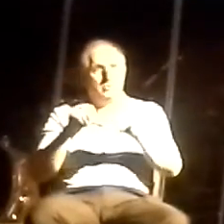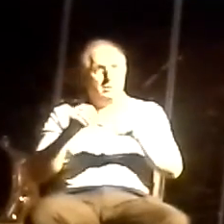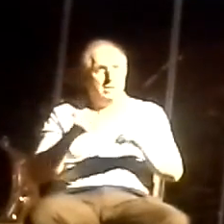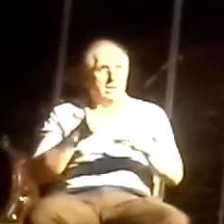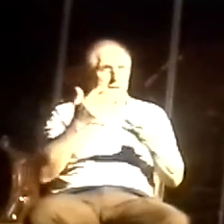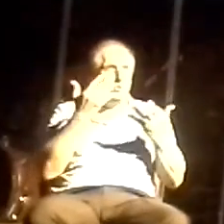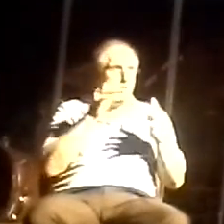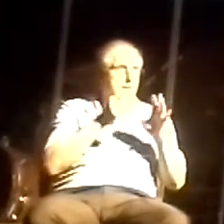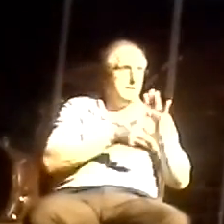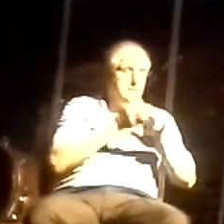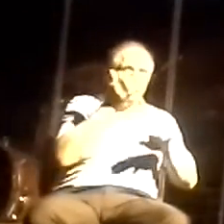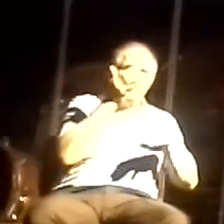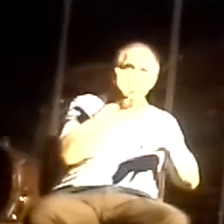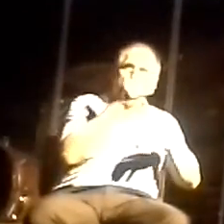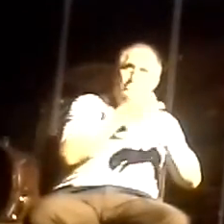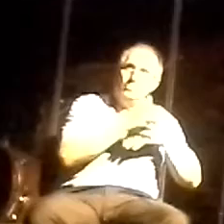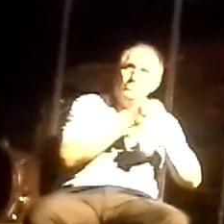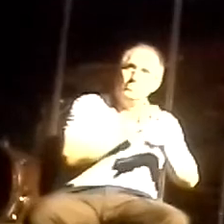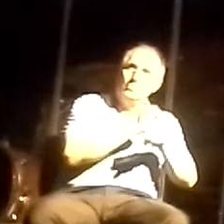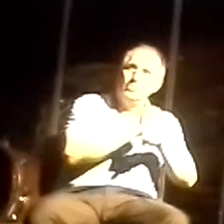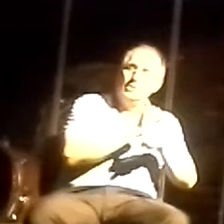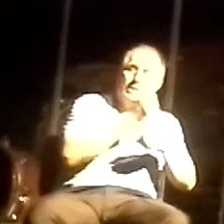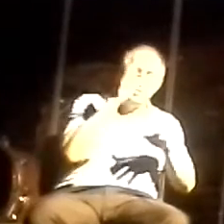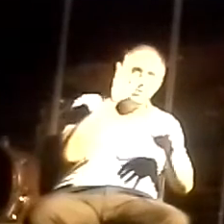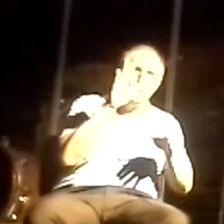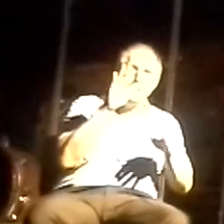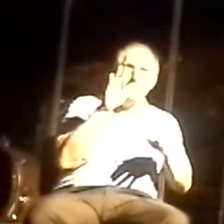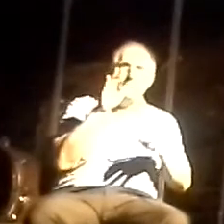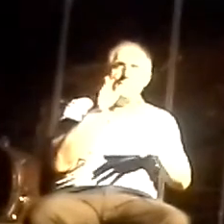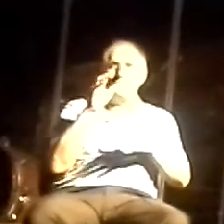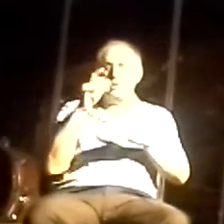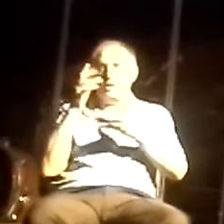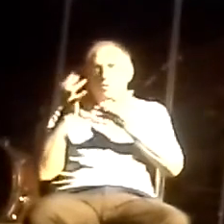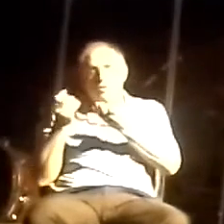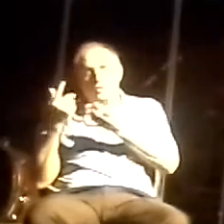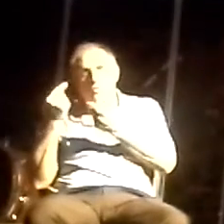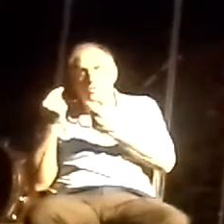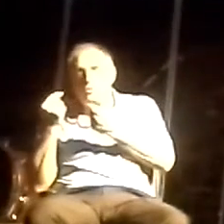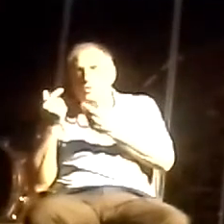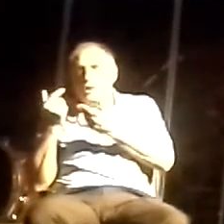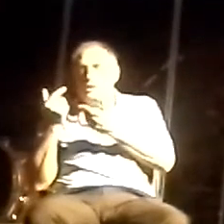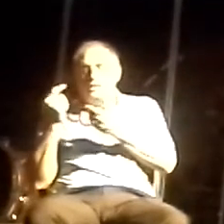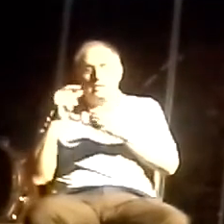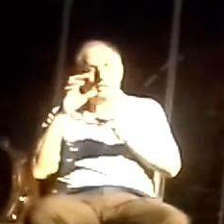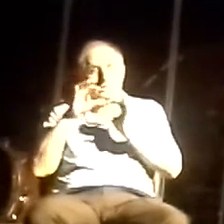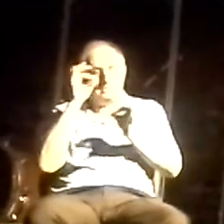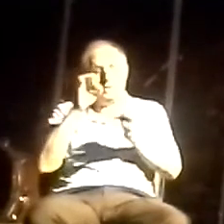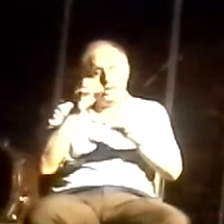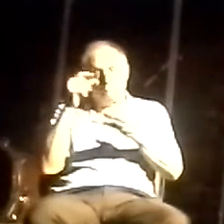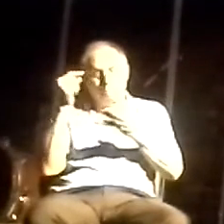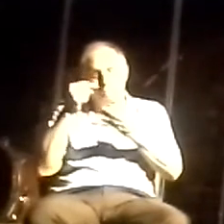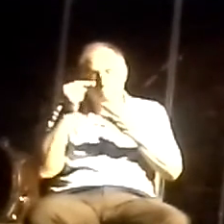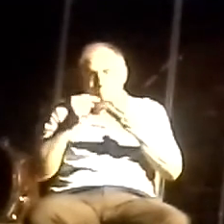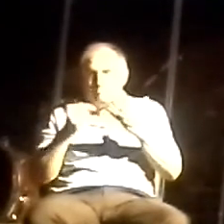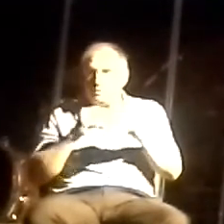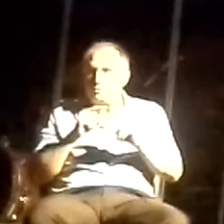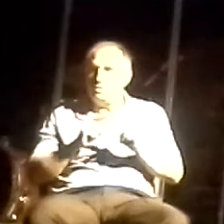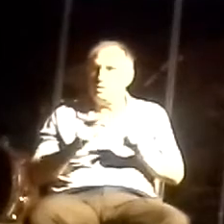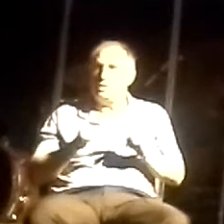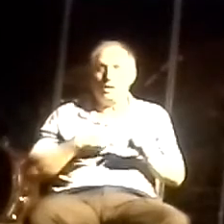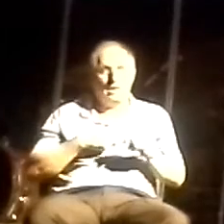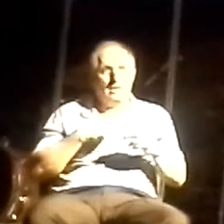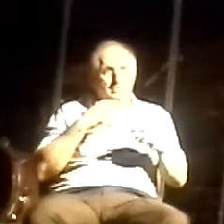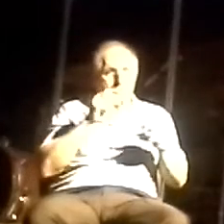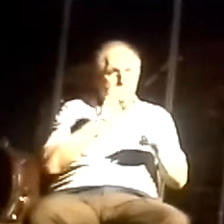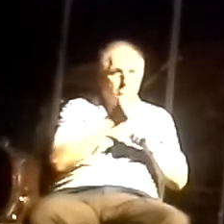I'm going to leave work early or not. I was going to pick either a wolf or a traditional egg. I have to choose my toothpaste and I have to choose what cereal. I'm in between a rock and a hard